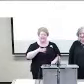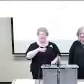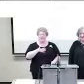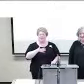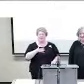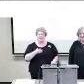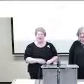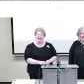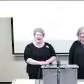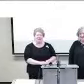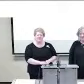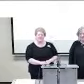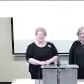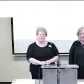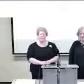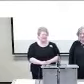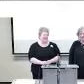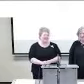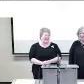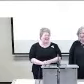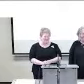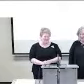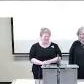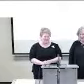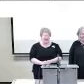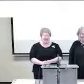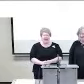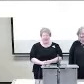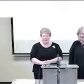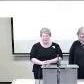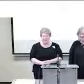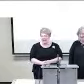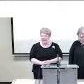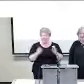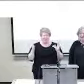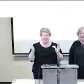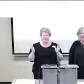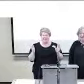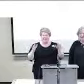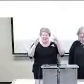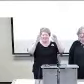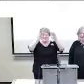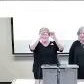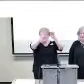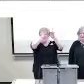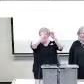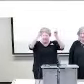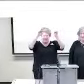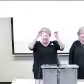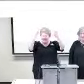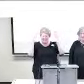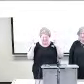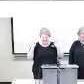let me talk about the hourly and weekly calendar the hourly calendar is just that from